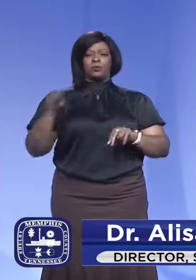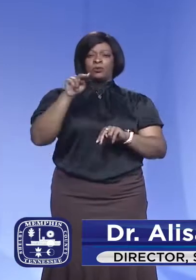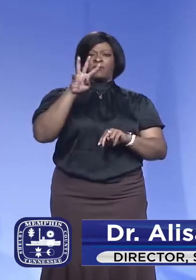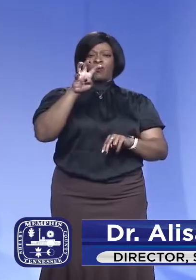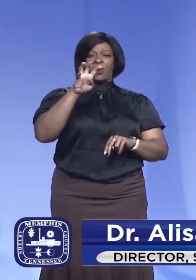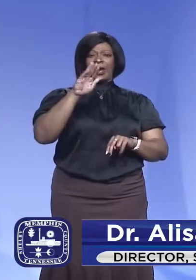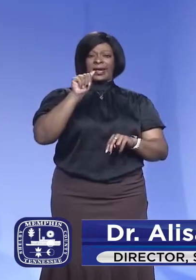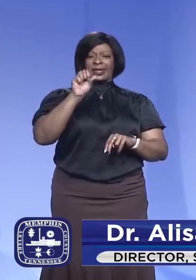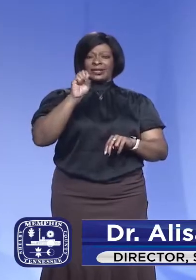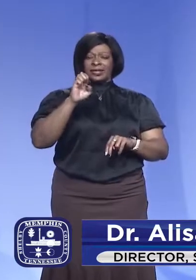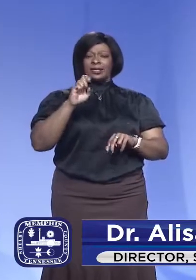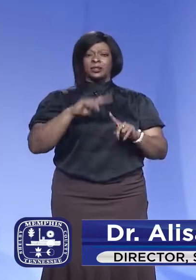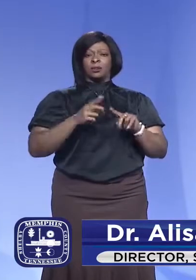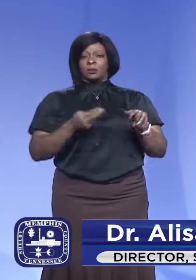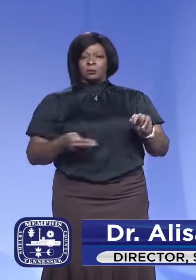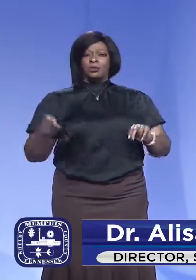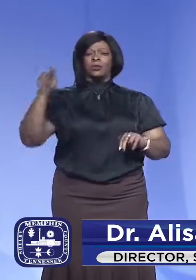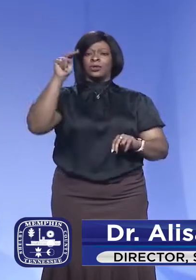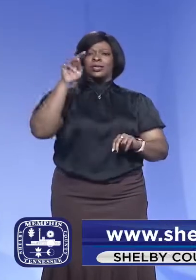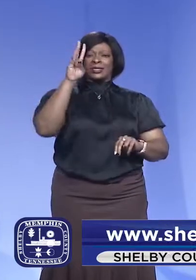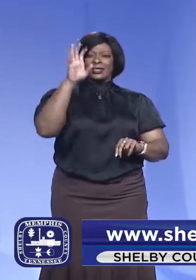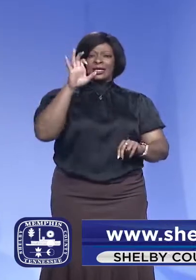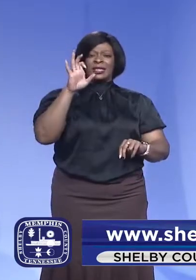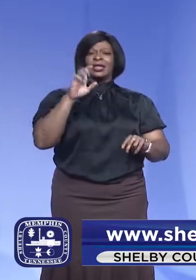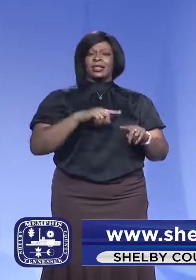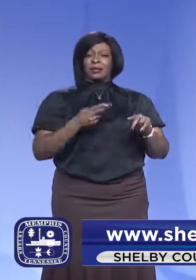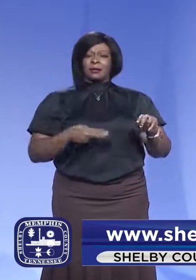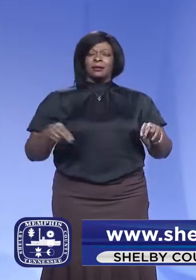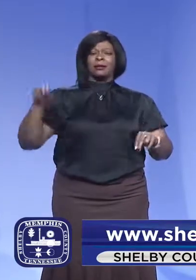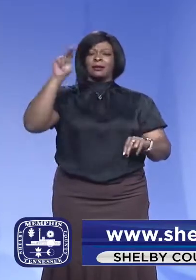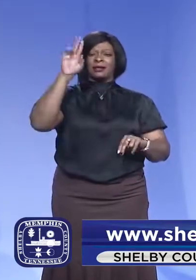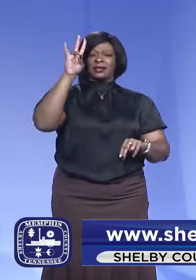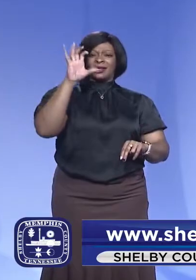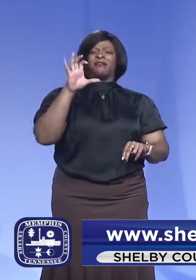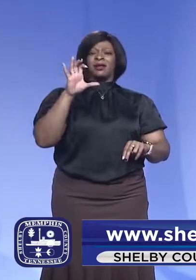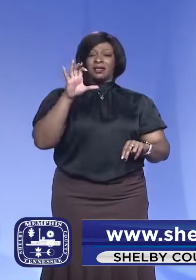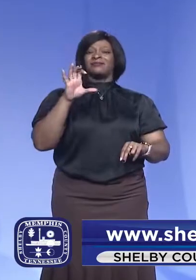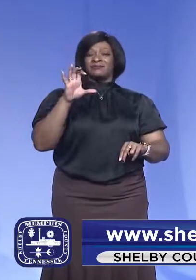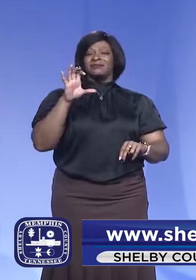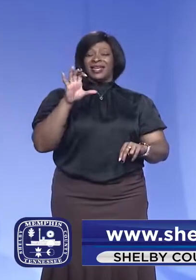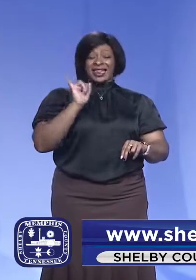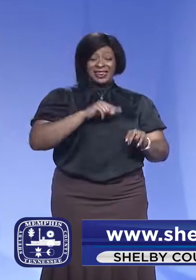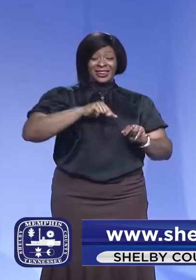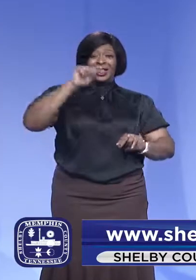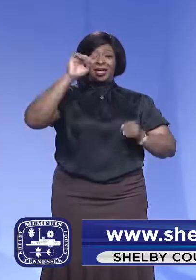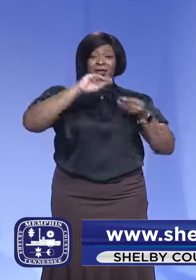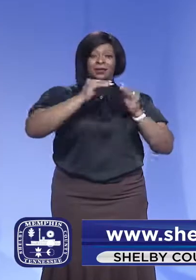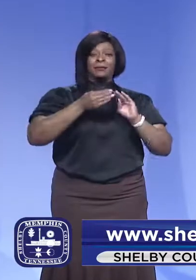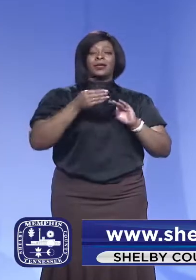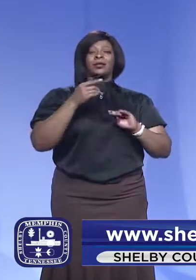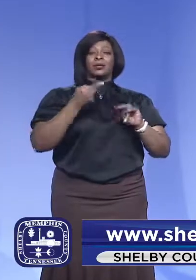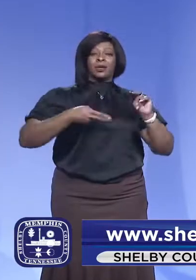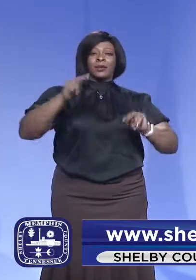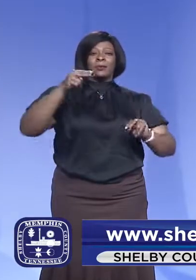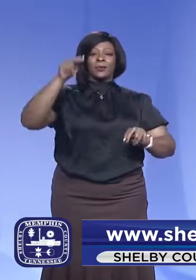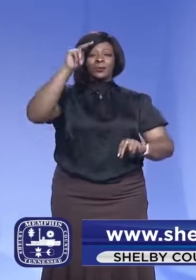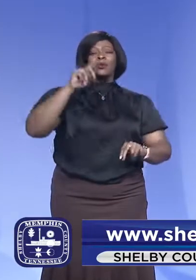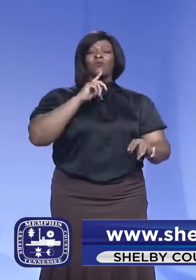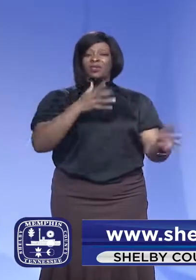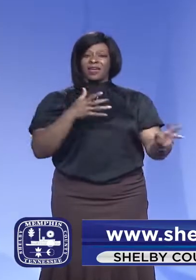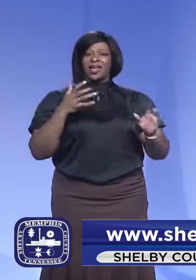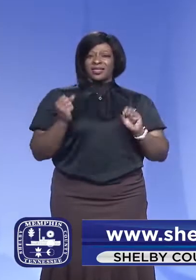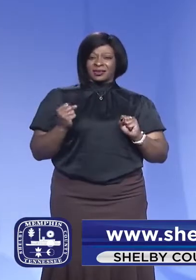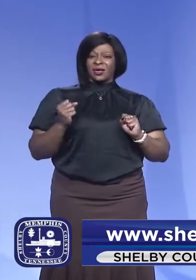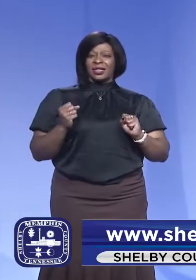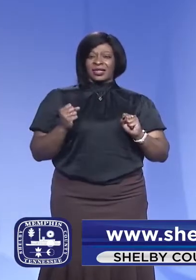new cases on average, to well over 600, and then getting up in the 700s. So we actually were escalating very, very quickly